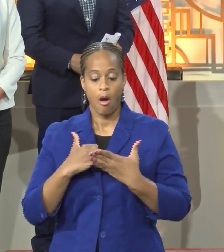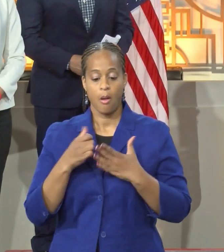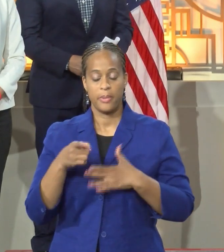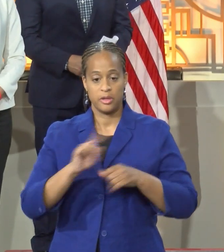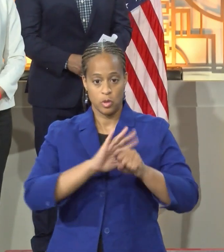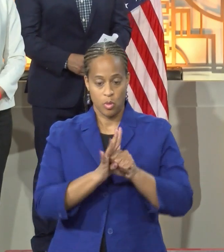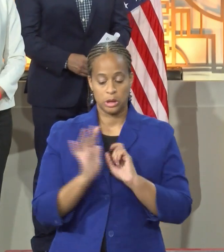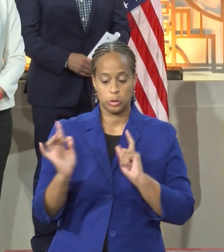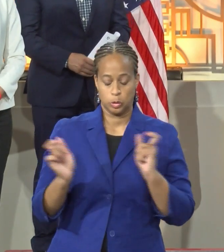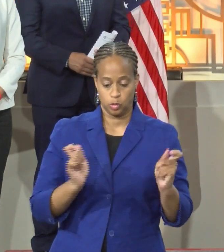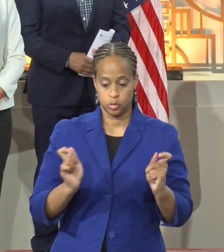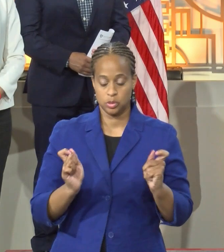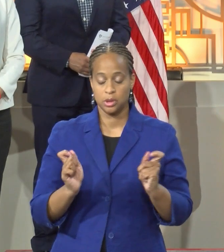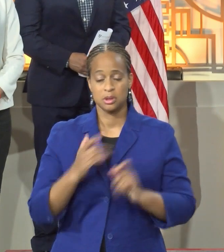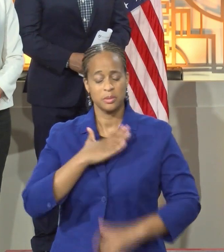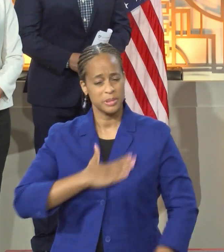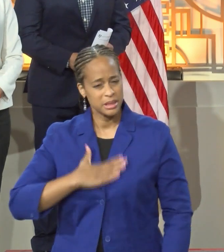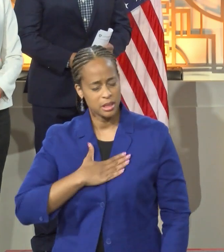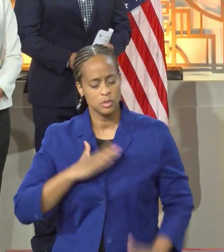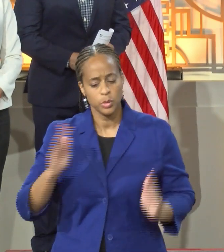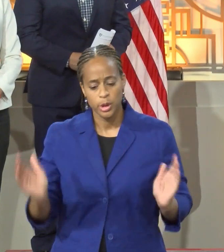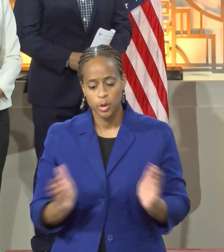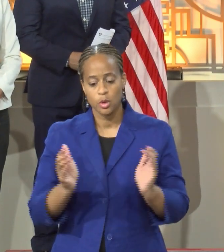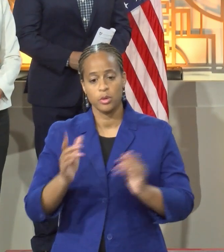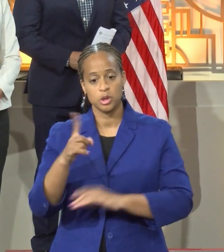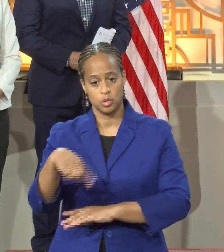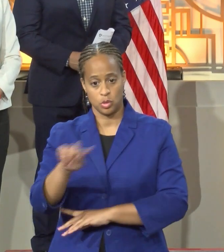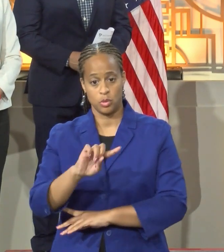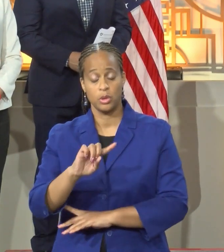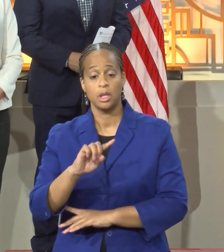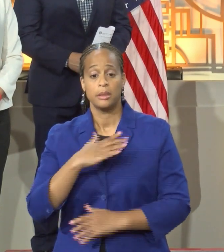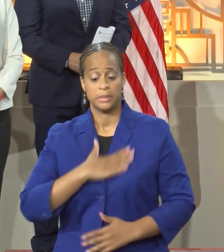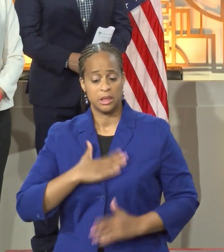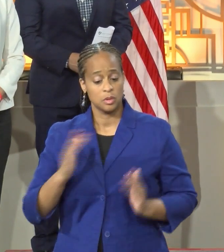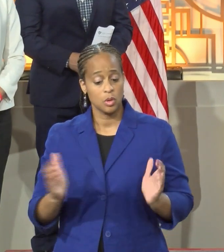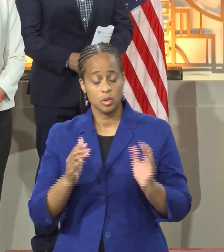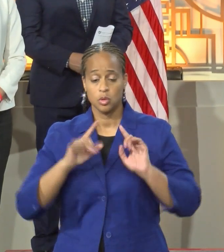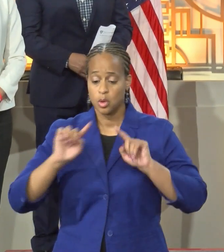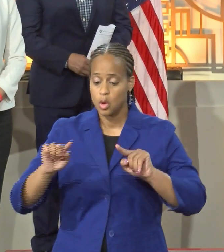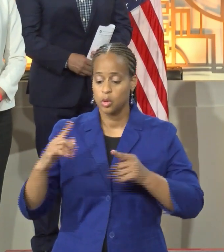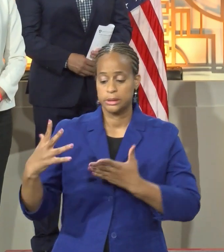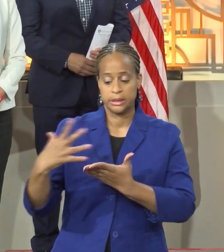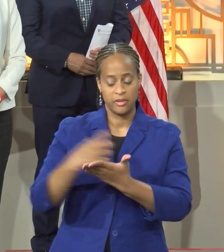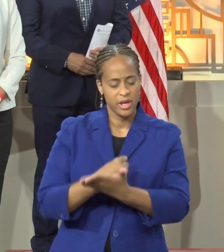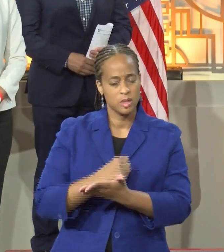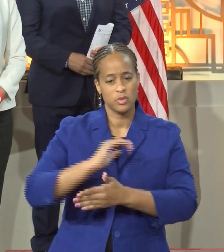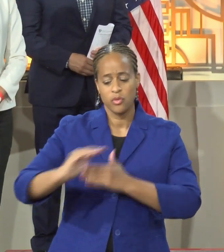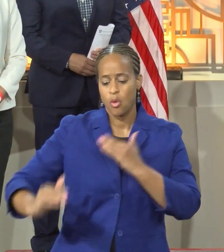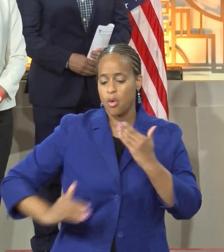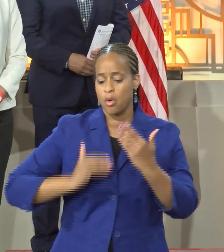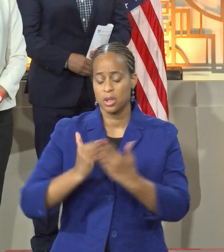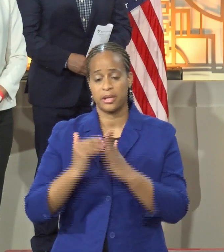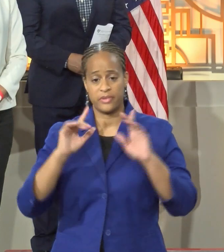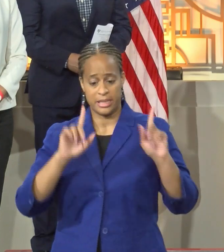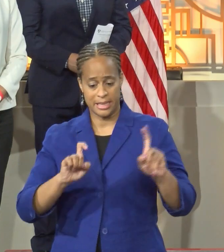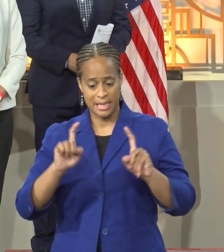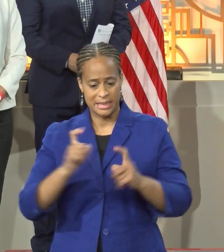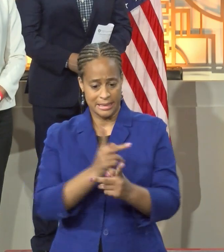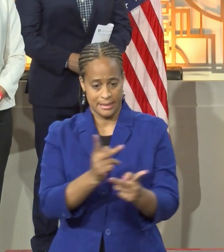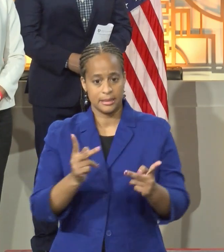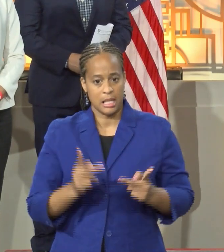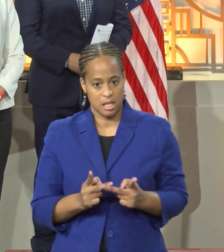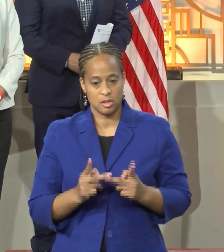this virus. So please, let me encourage you to go take advantage of all of the testing